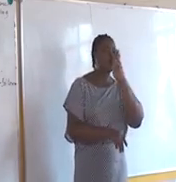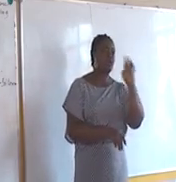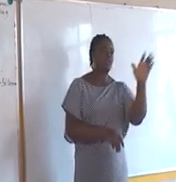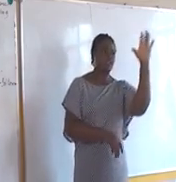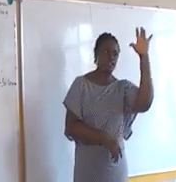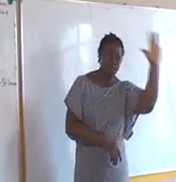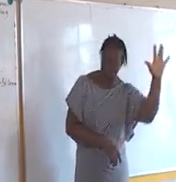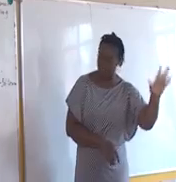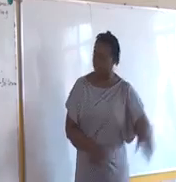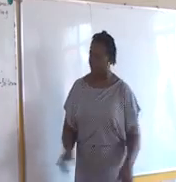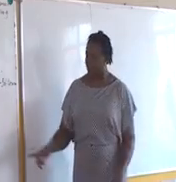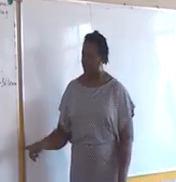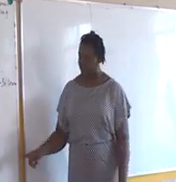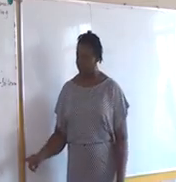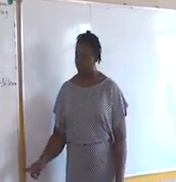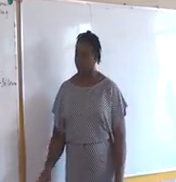5.